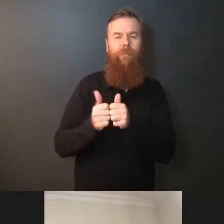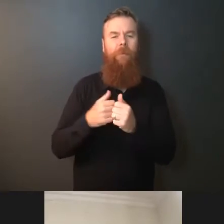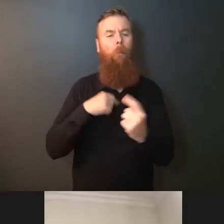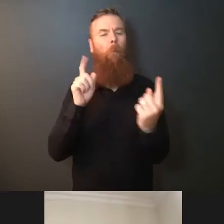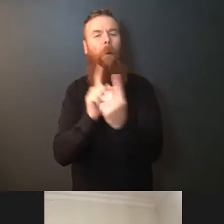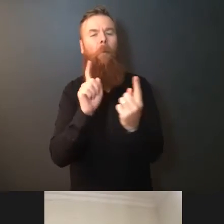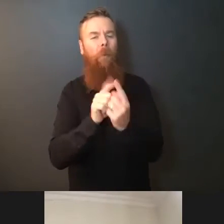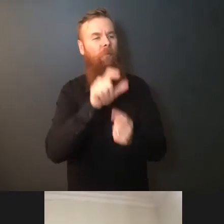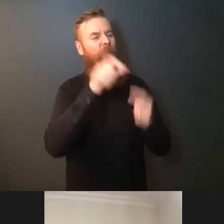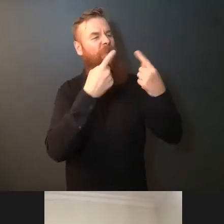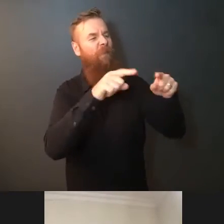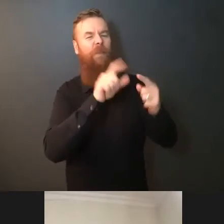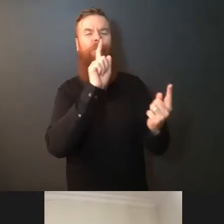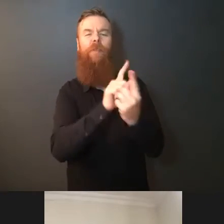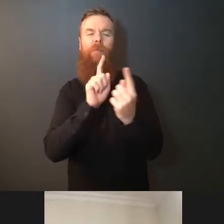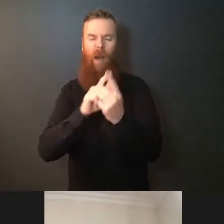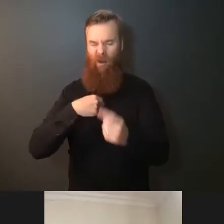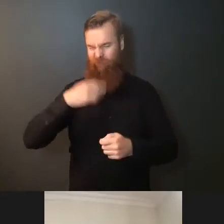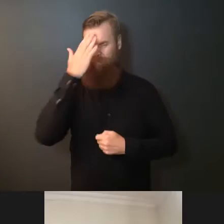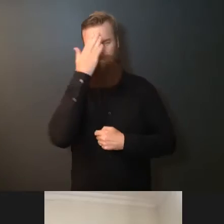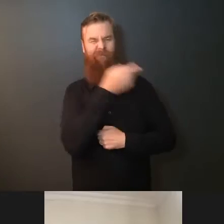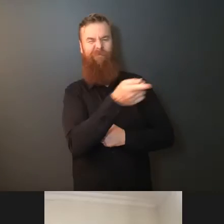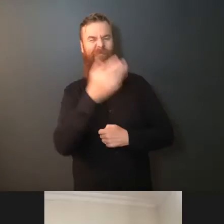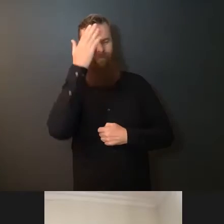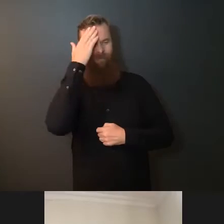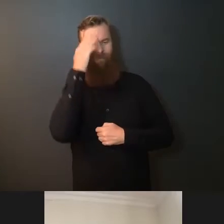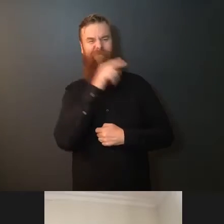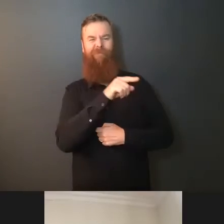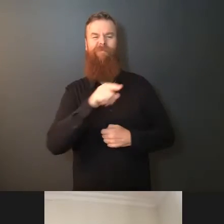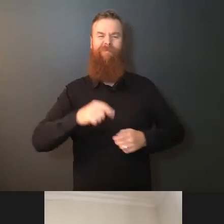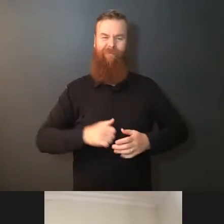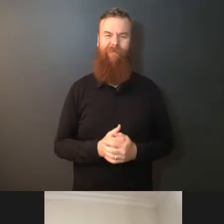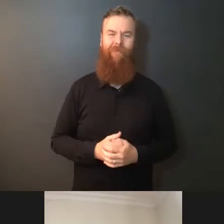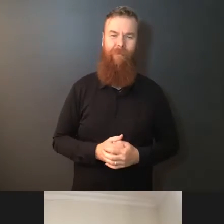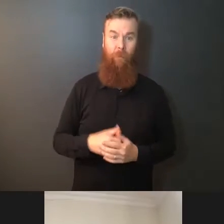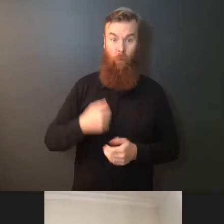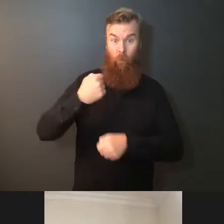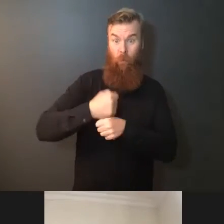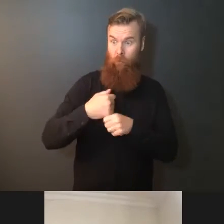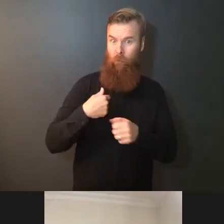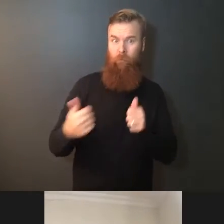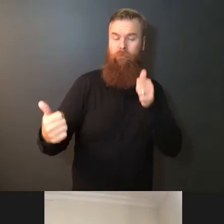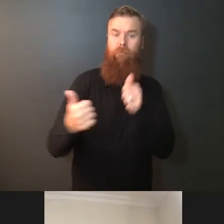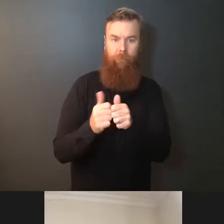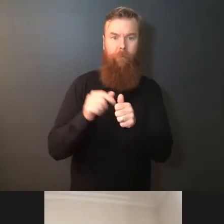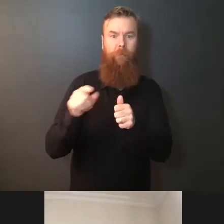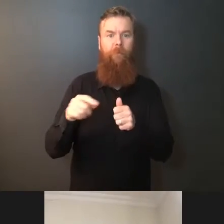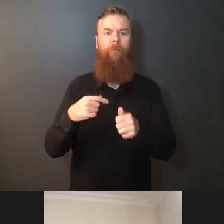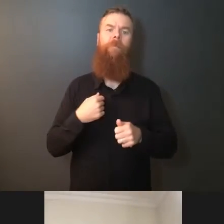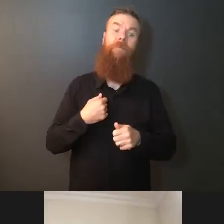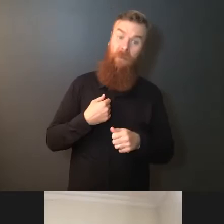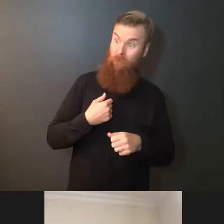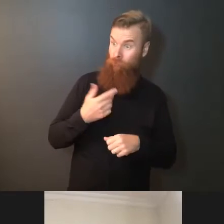long time. And this colleague of mine said, let me introduce you, Fernanda. She's ABRACA's president,